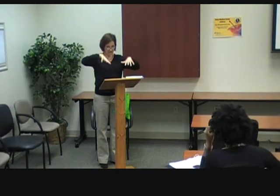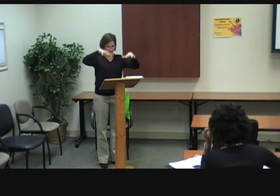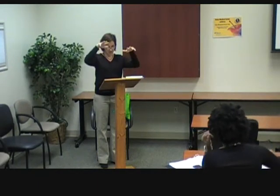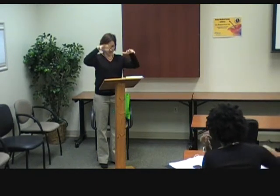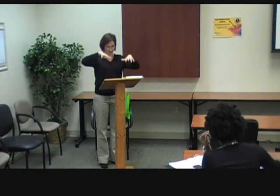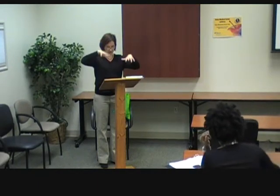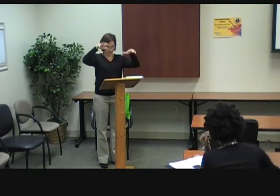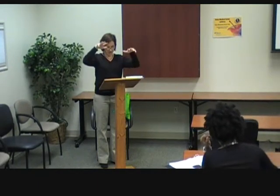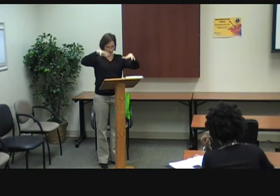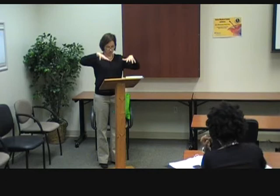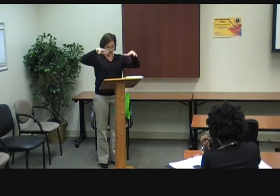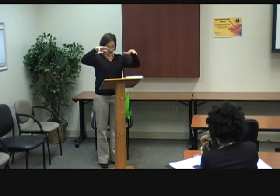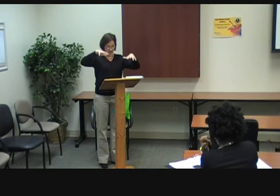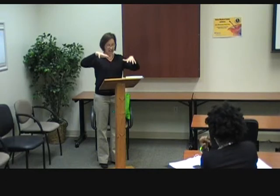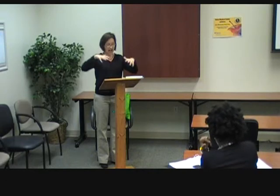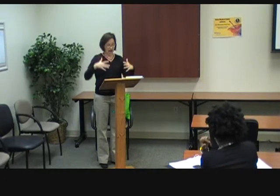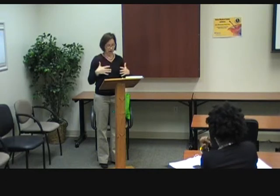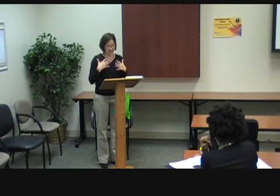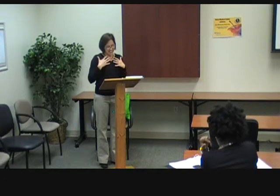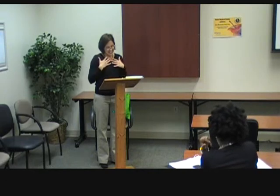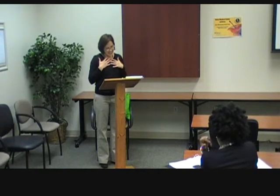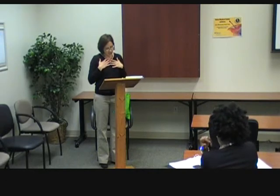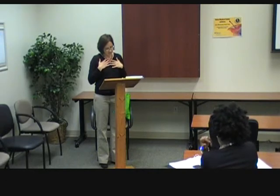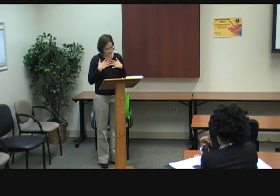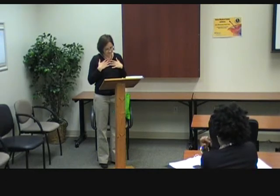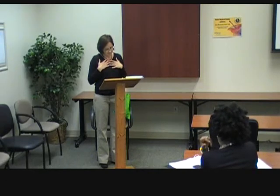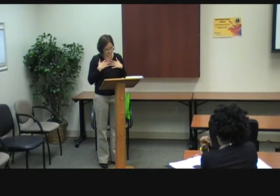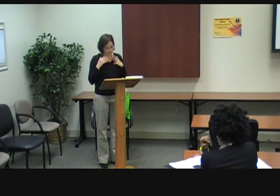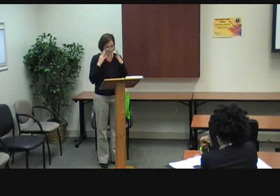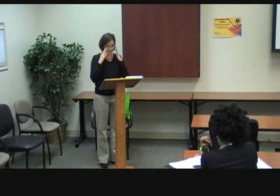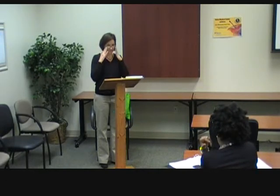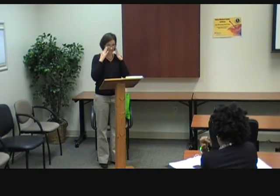rain. Rain. How? Now,